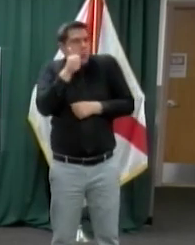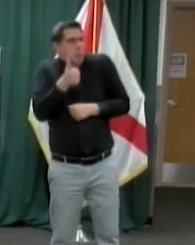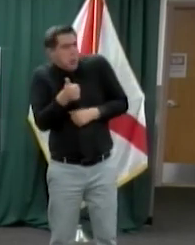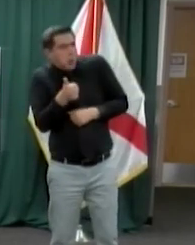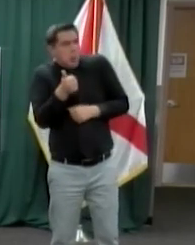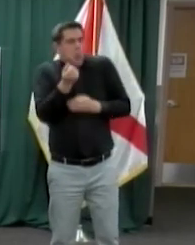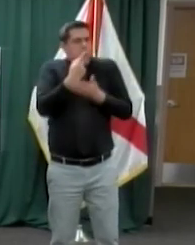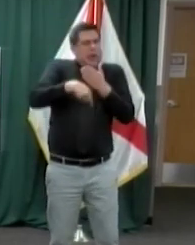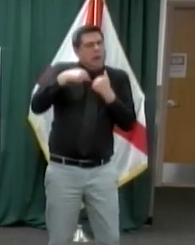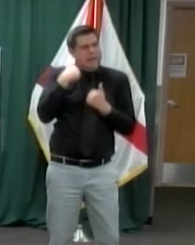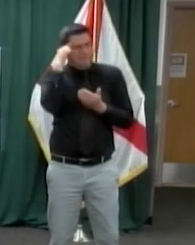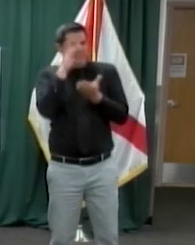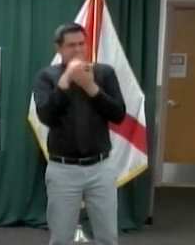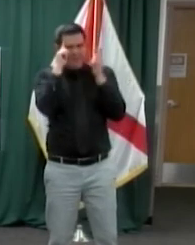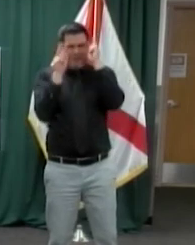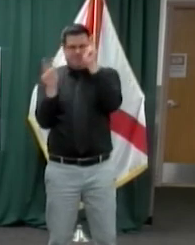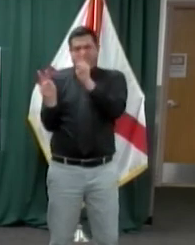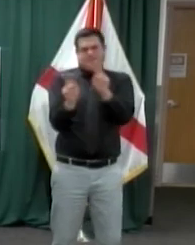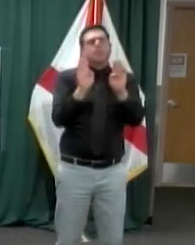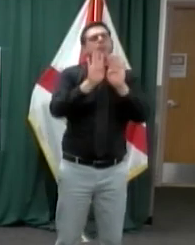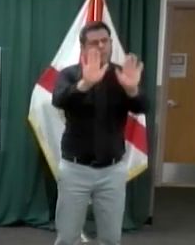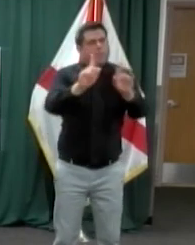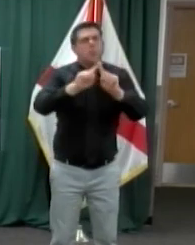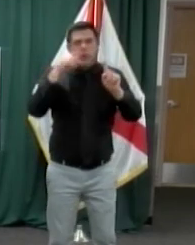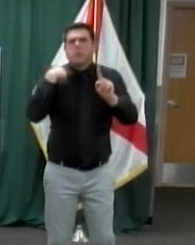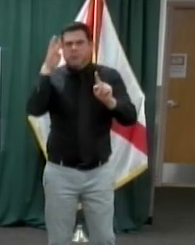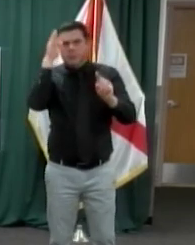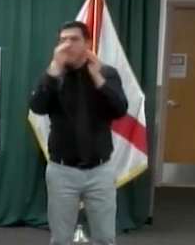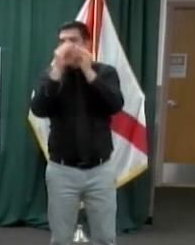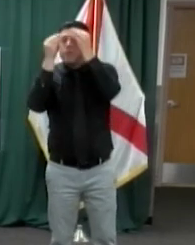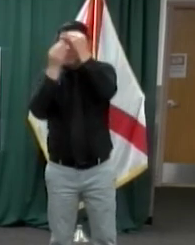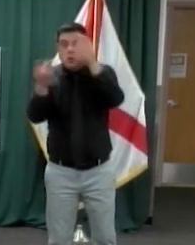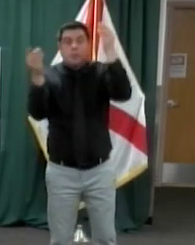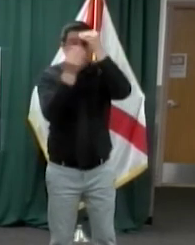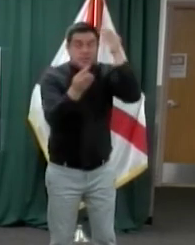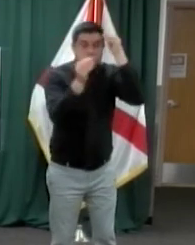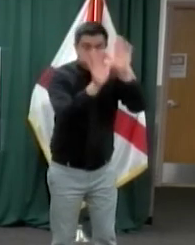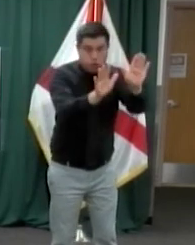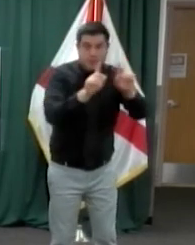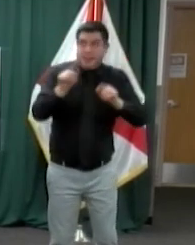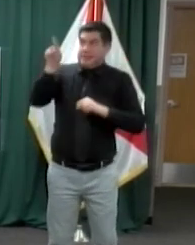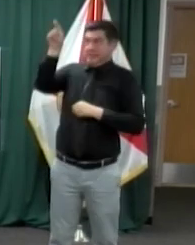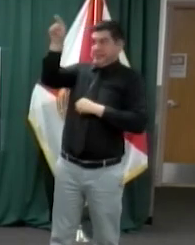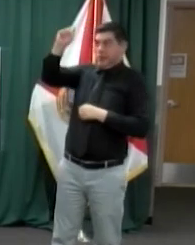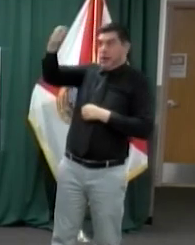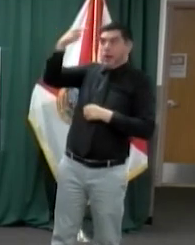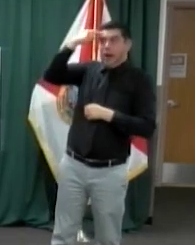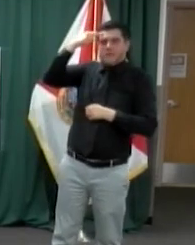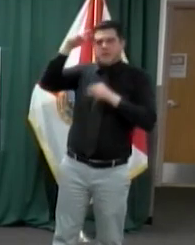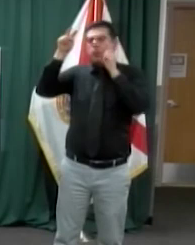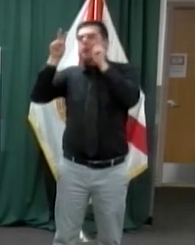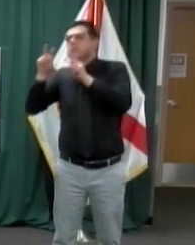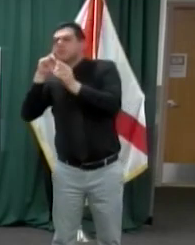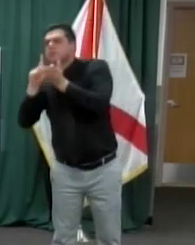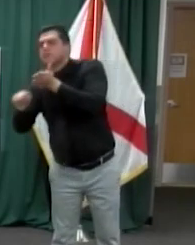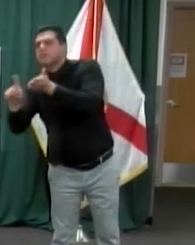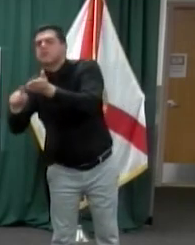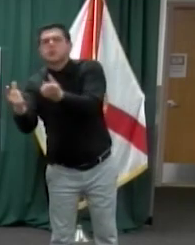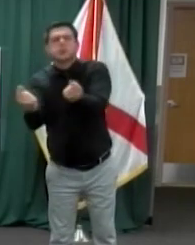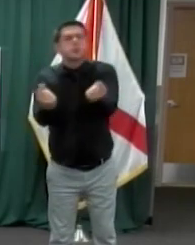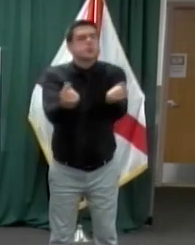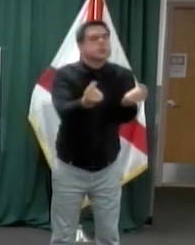the right thing. He's going to do what is in the best interest of the people of the state of Florida. Once we have